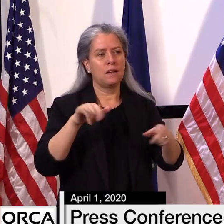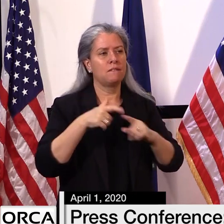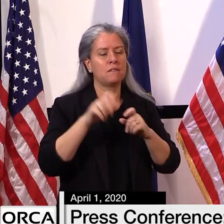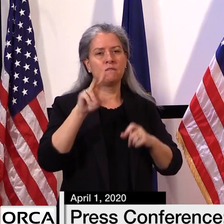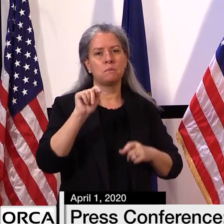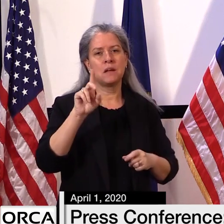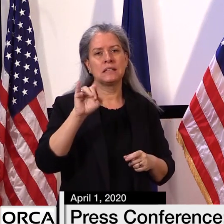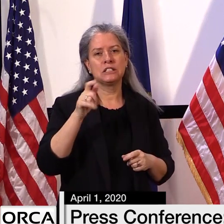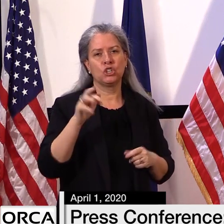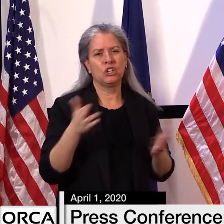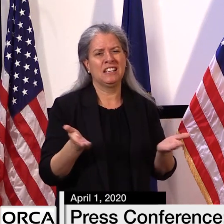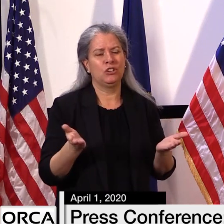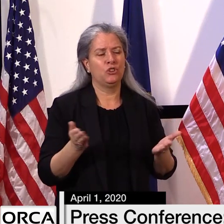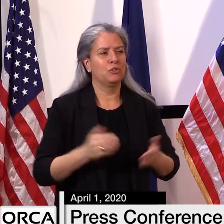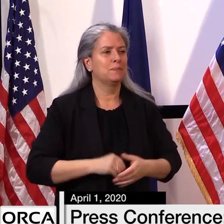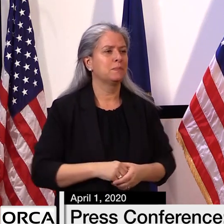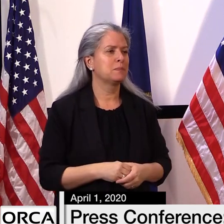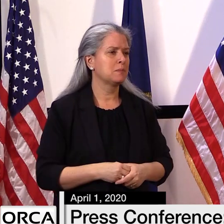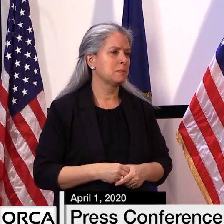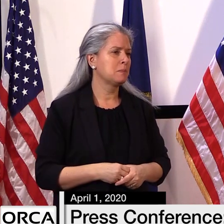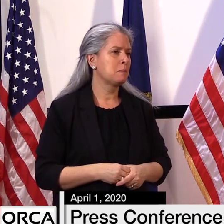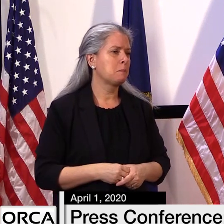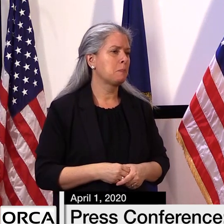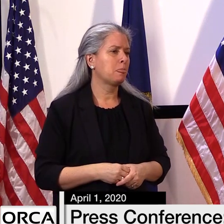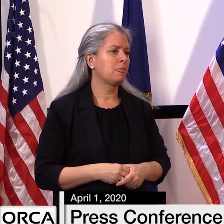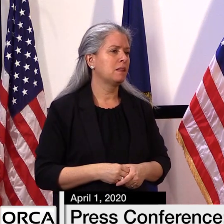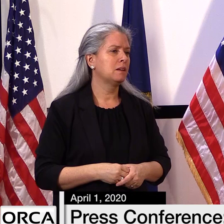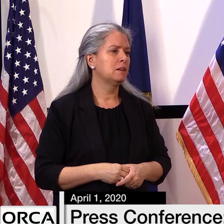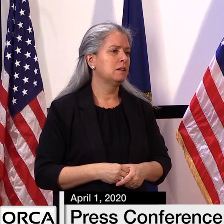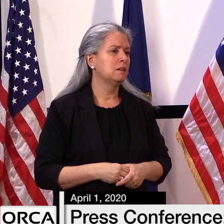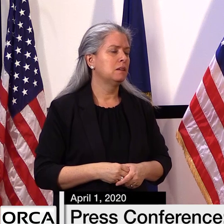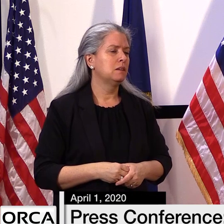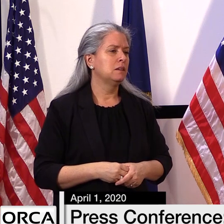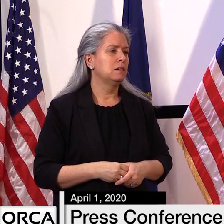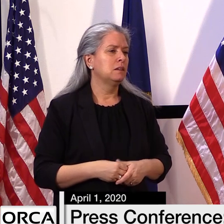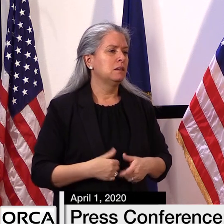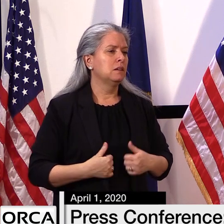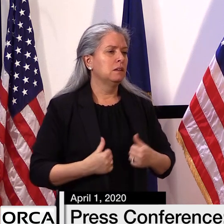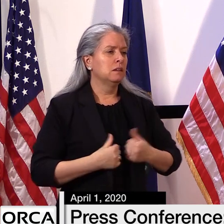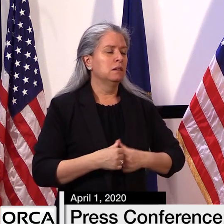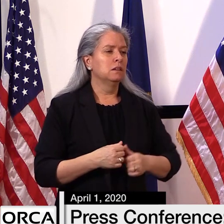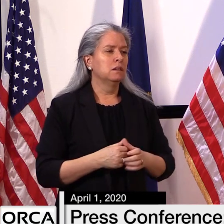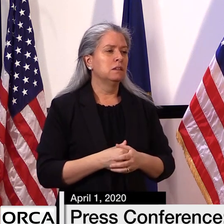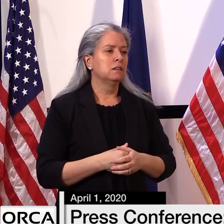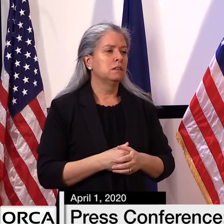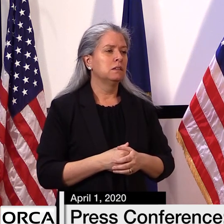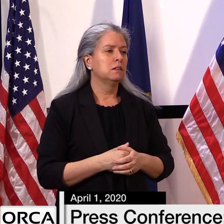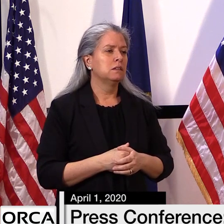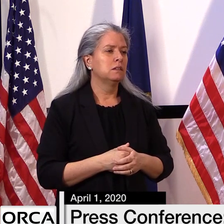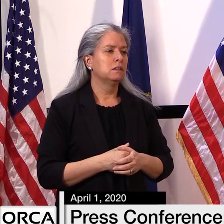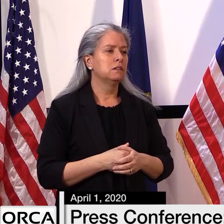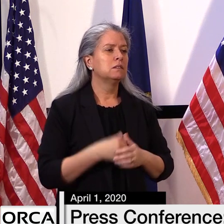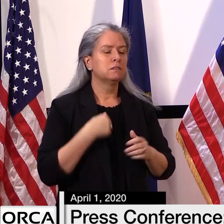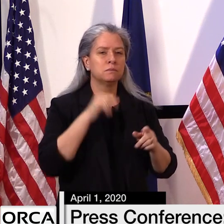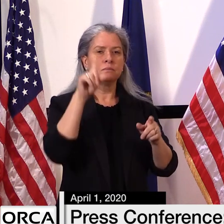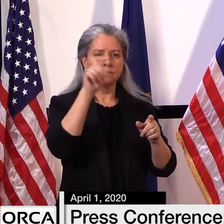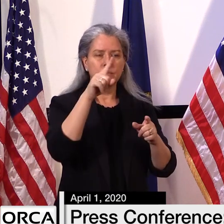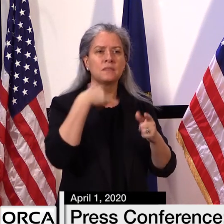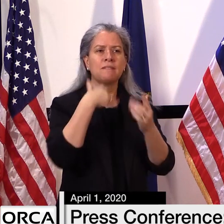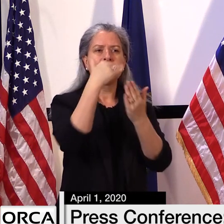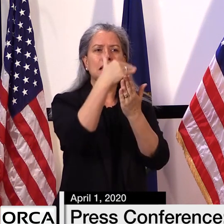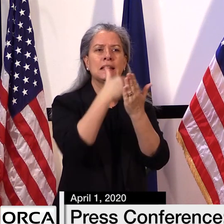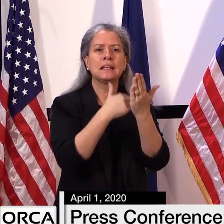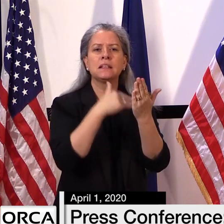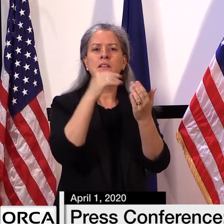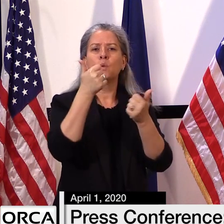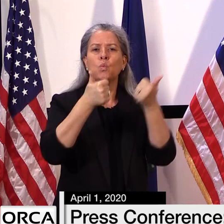Thank you very much. I wonder if a list is going to be made available of the facilities that